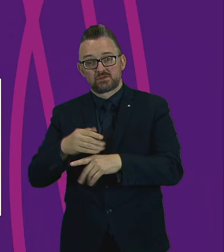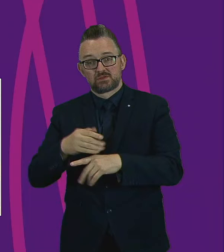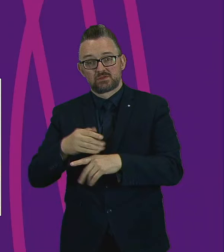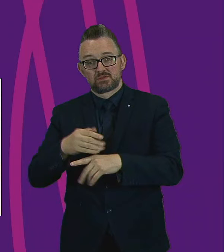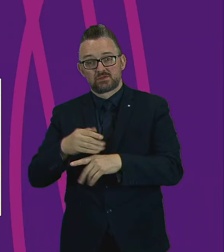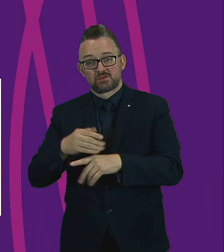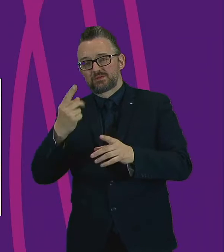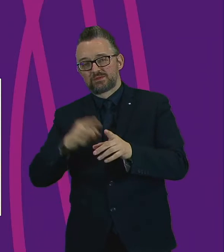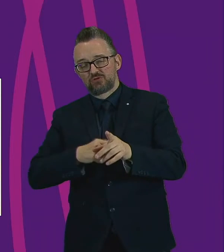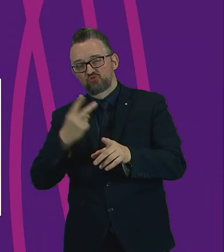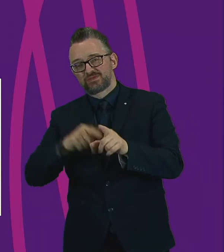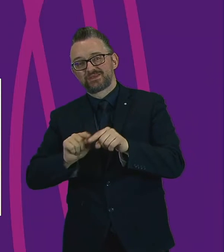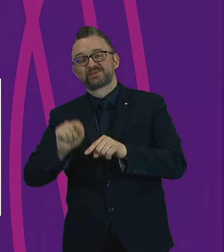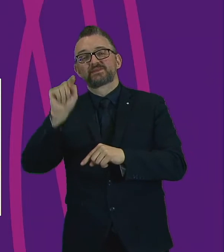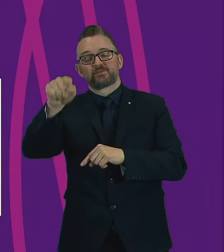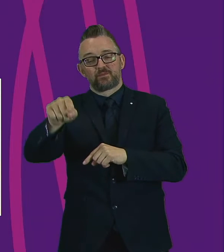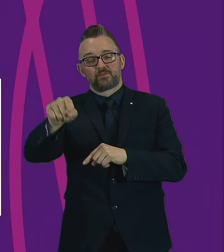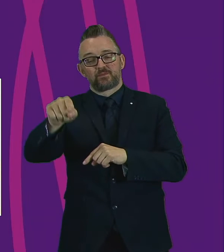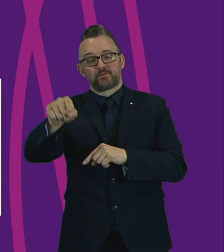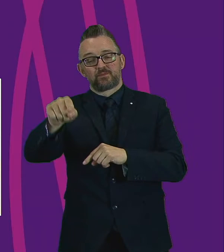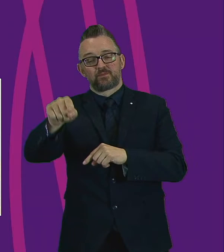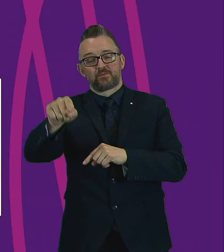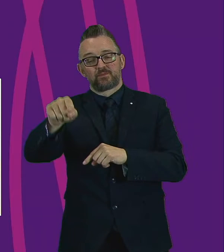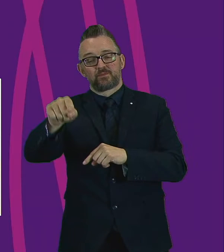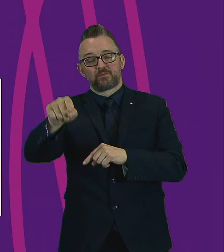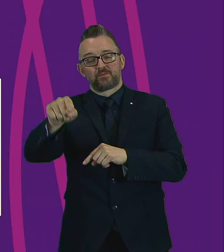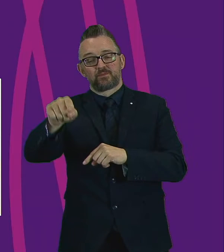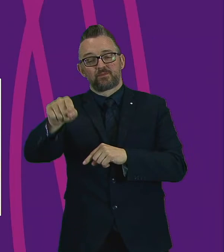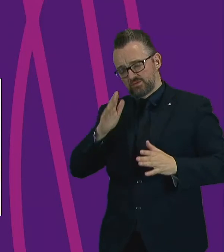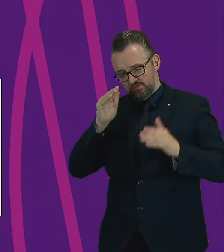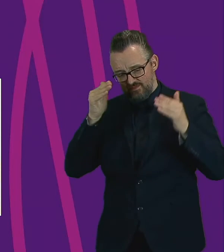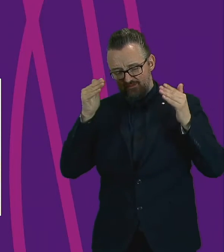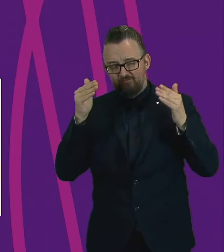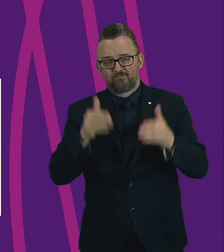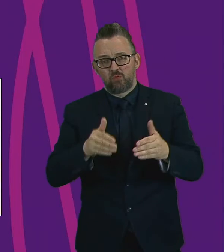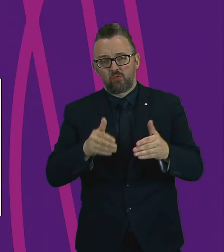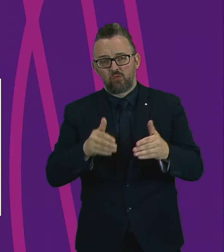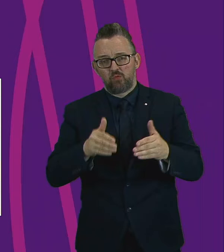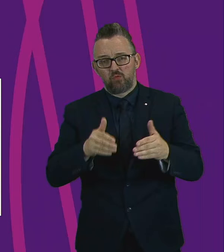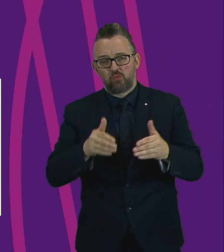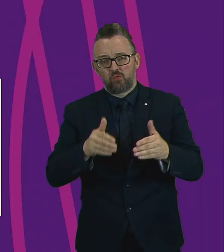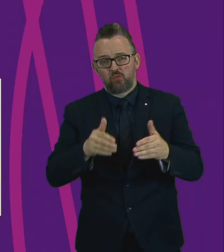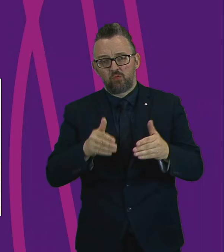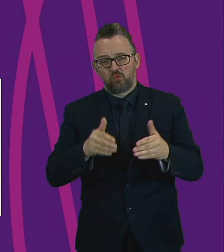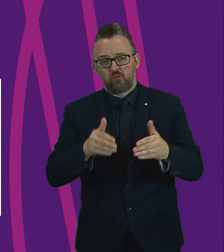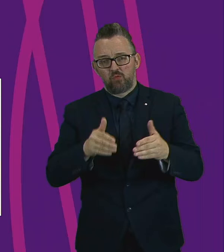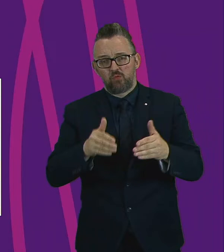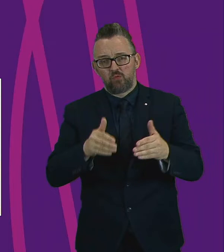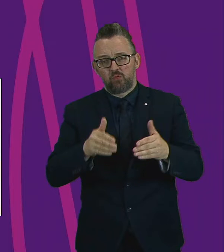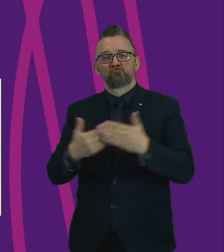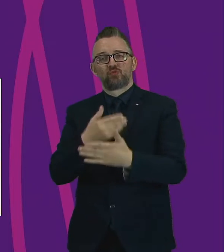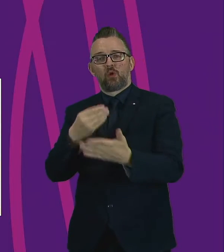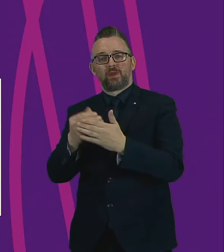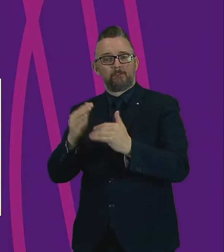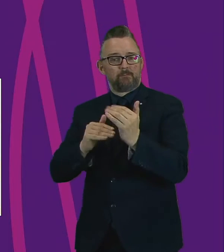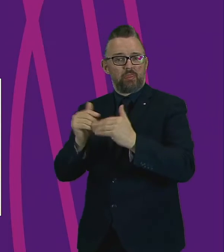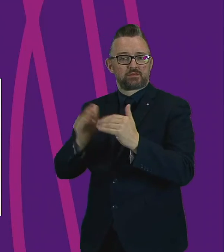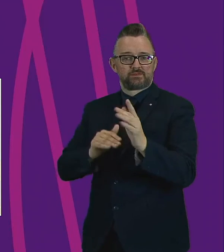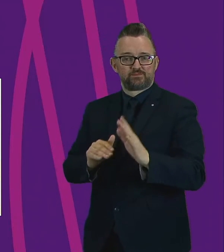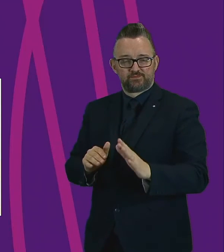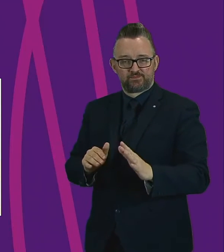couple of years. But I want to concentrate on where the real building of a new economy will take place. It